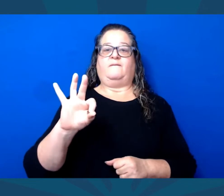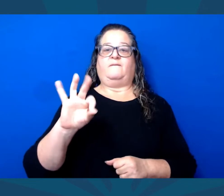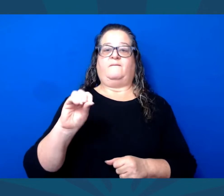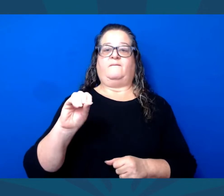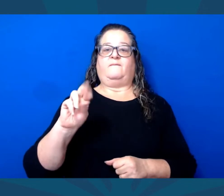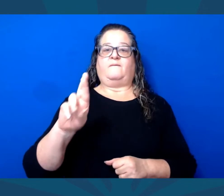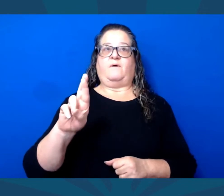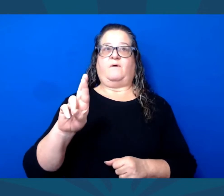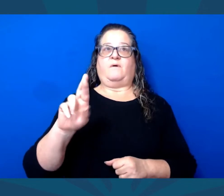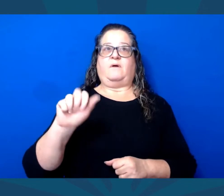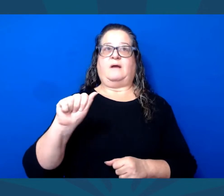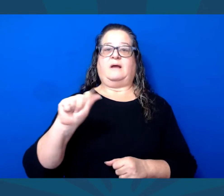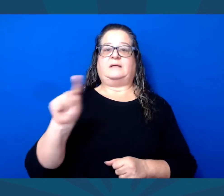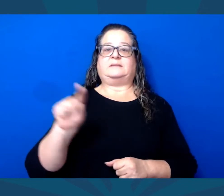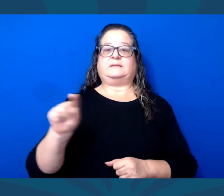www.caveiroforaz.com/.